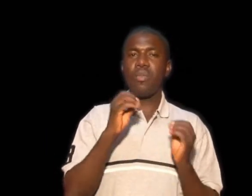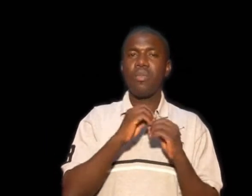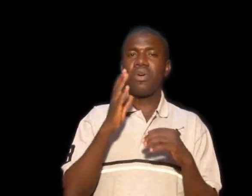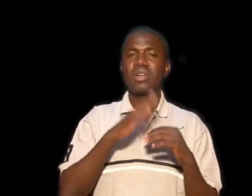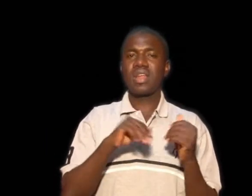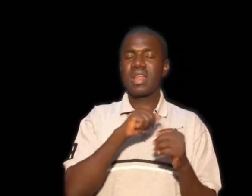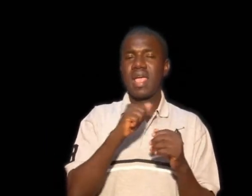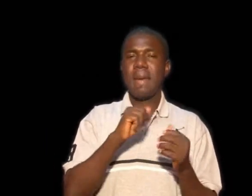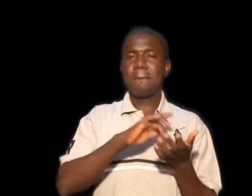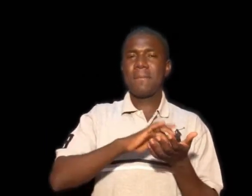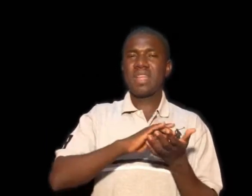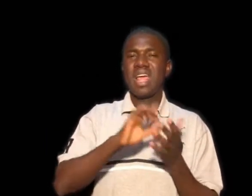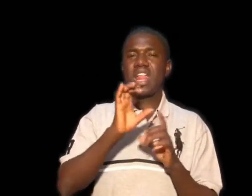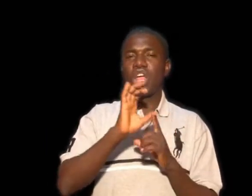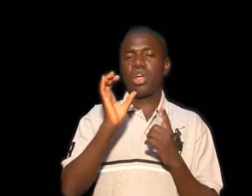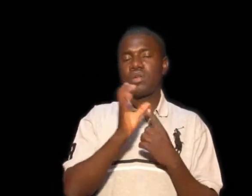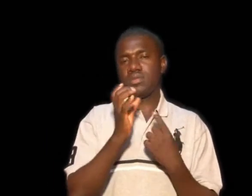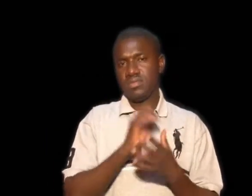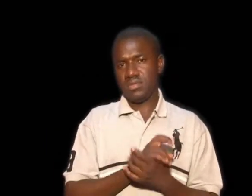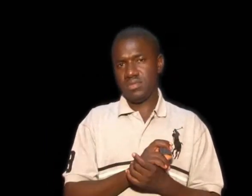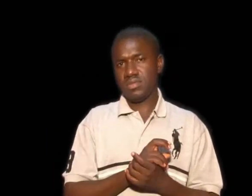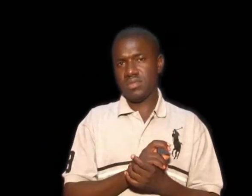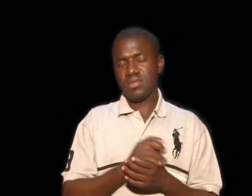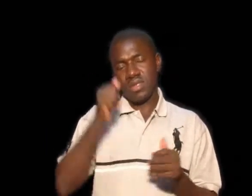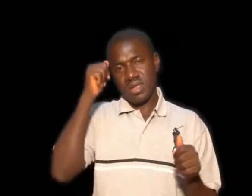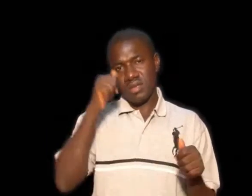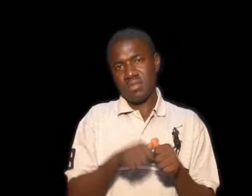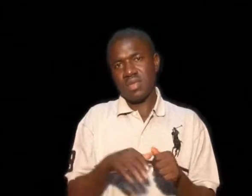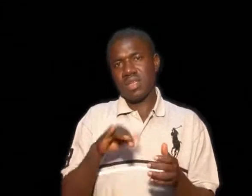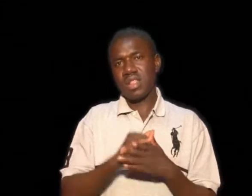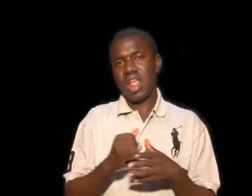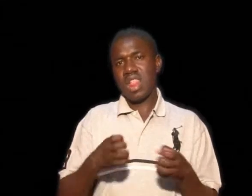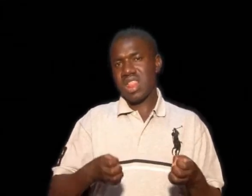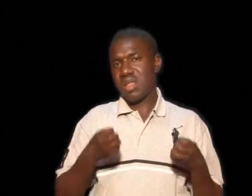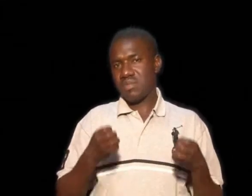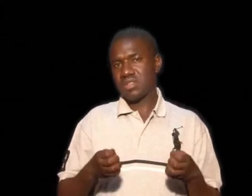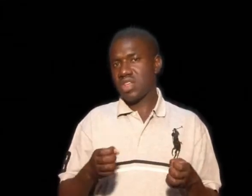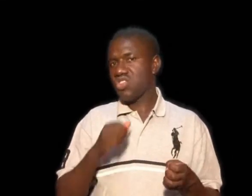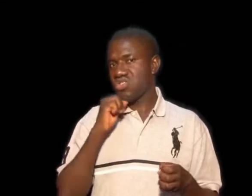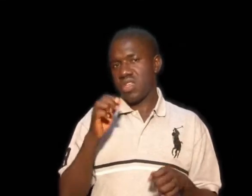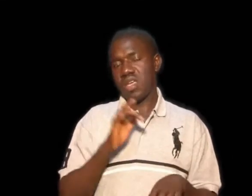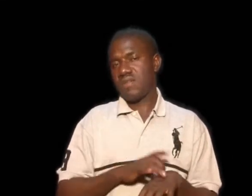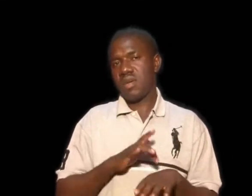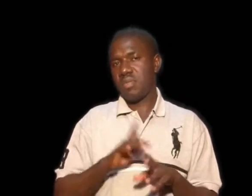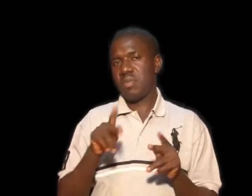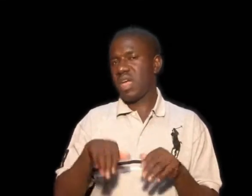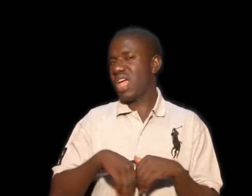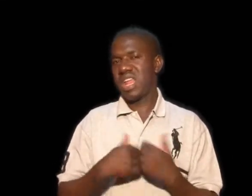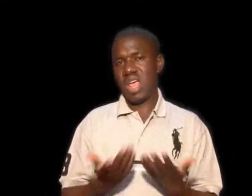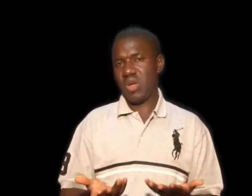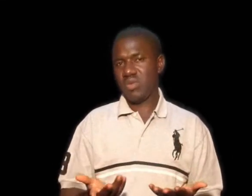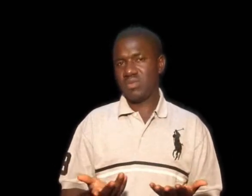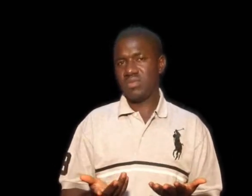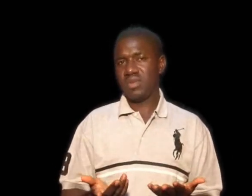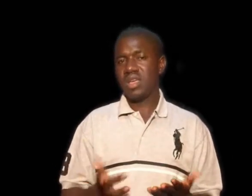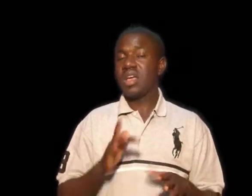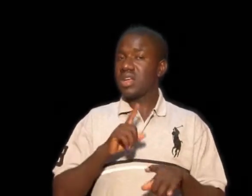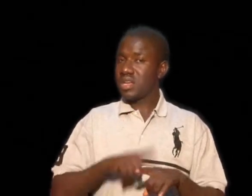is more than a medical condition. Remember that leprosy is not highly infectious. Depending on many